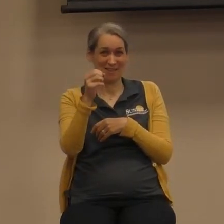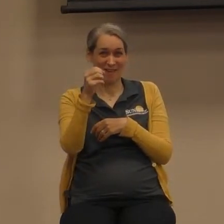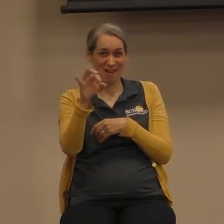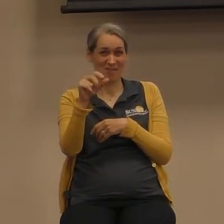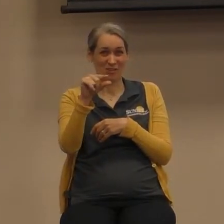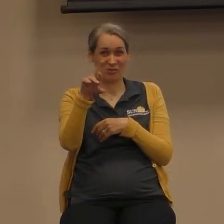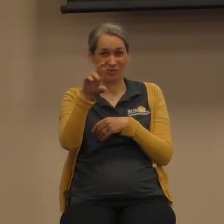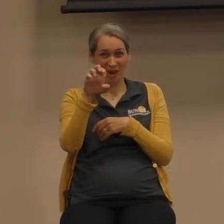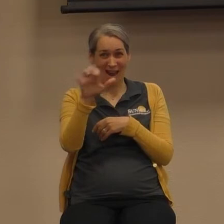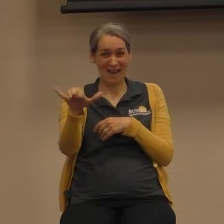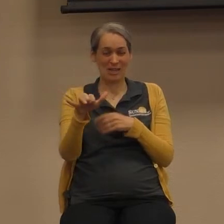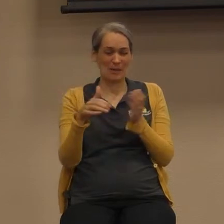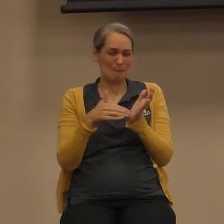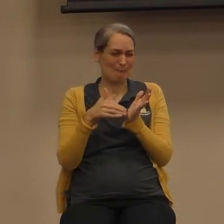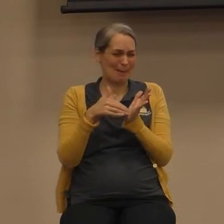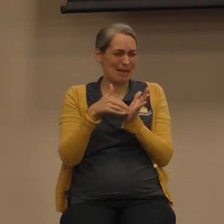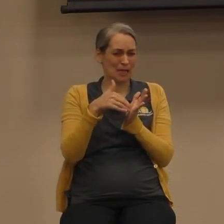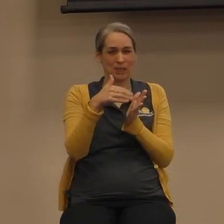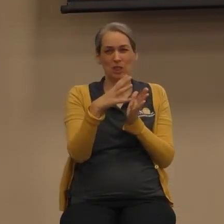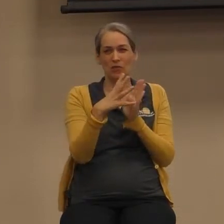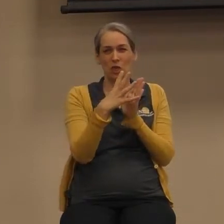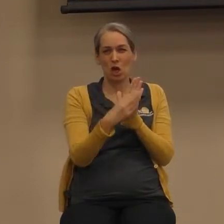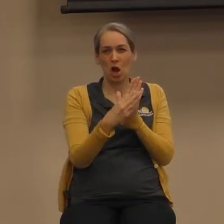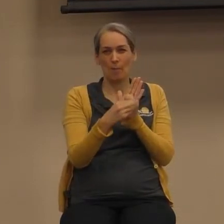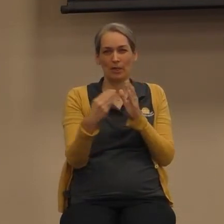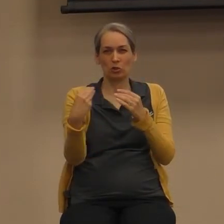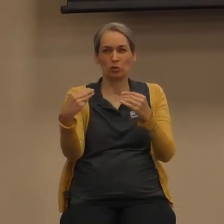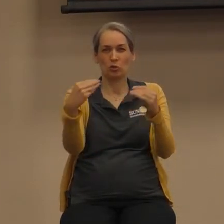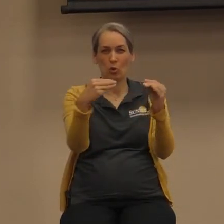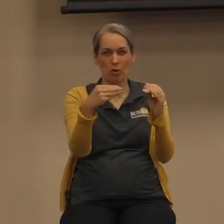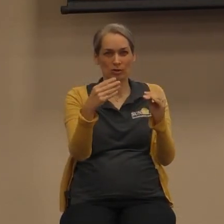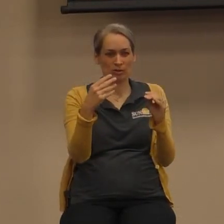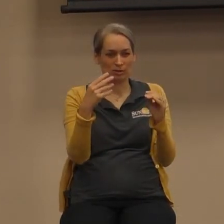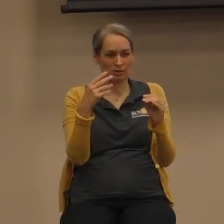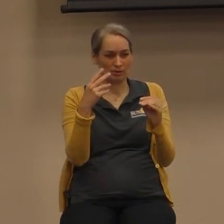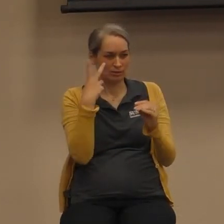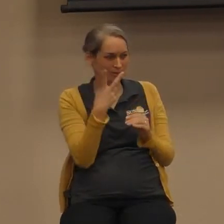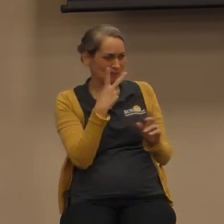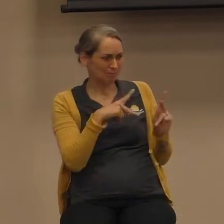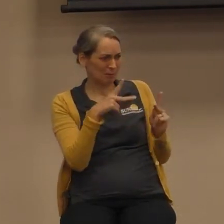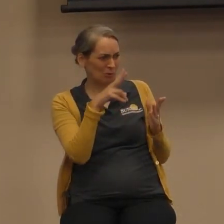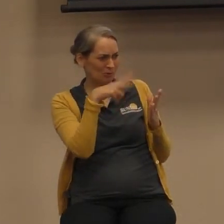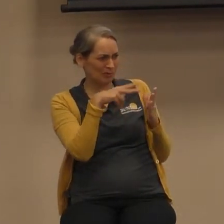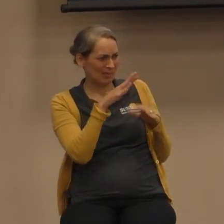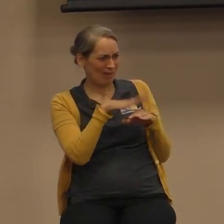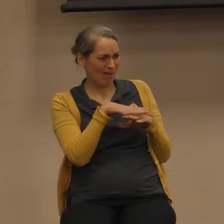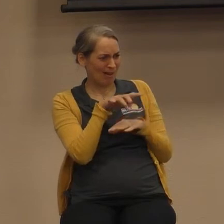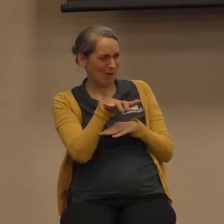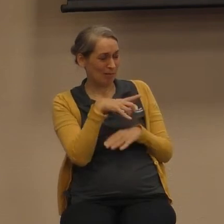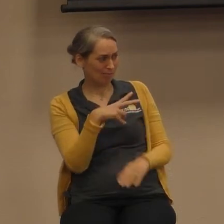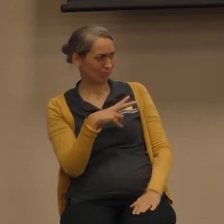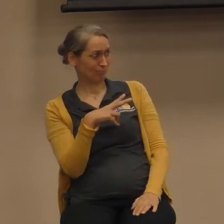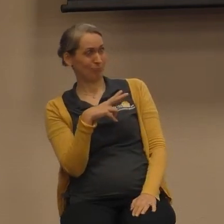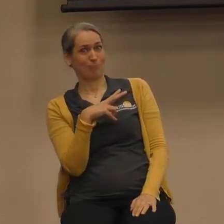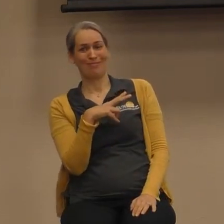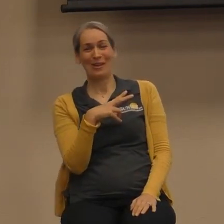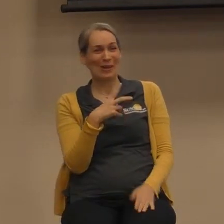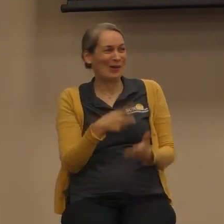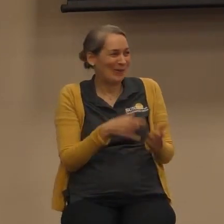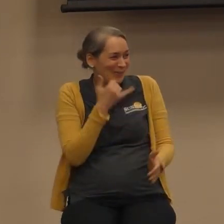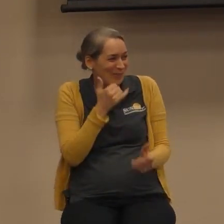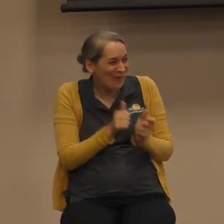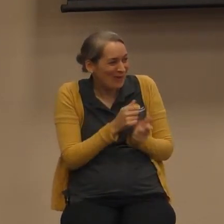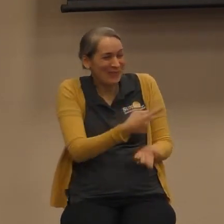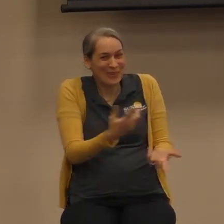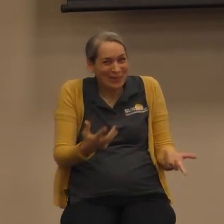and millions and millions and millions of copies. I couldn't understand. You'd see people reading it on the plane, like, what's wrong with you? I don't know.